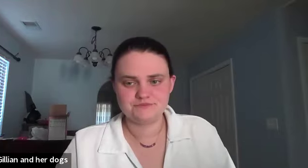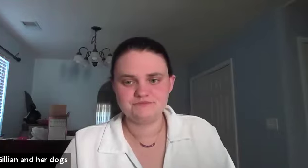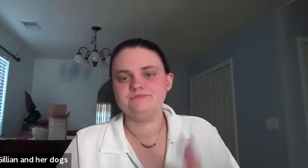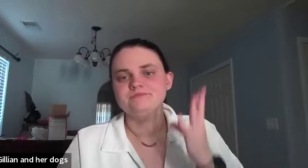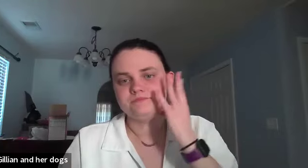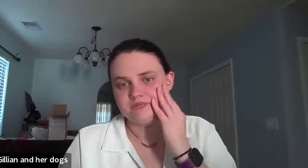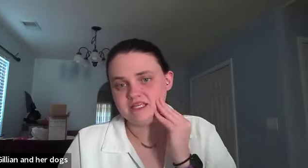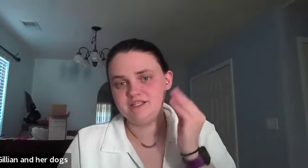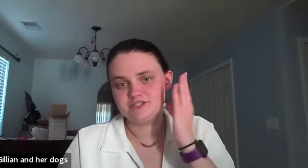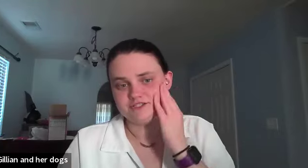Peach, peach.